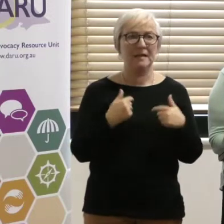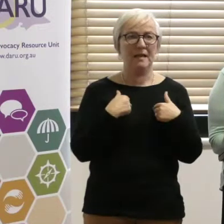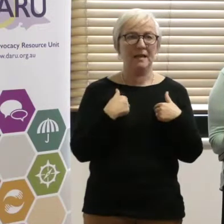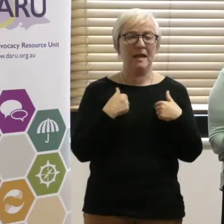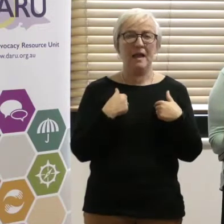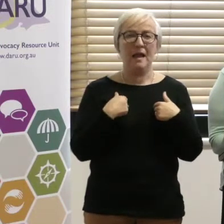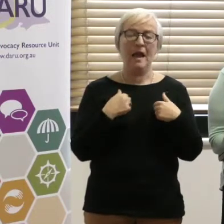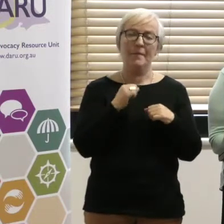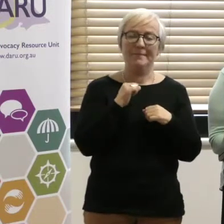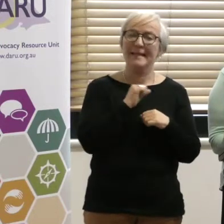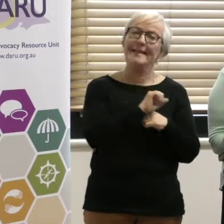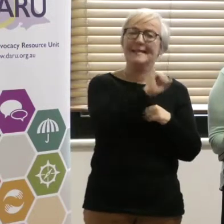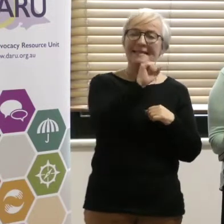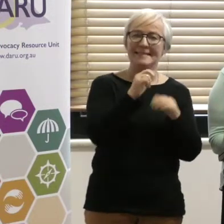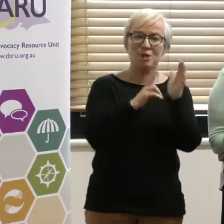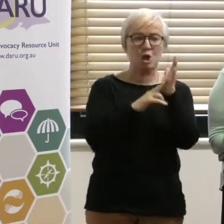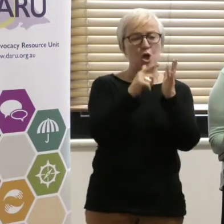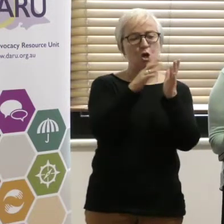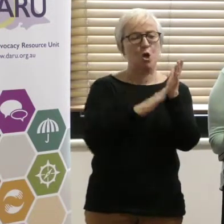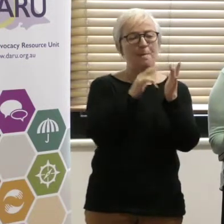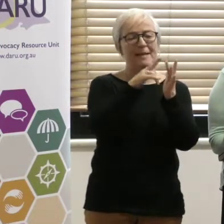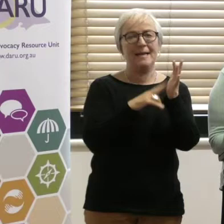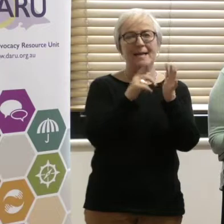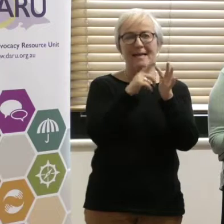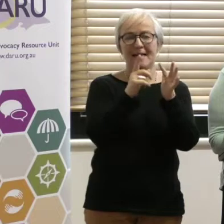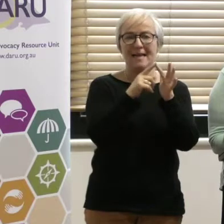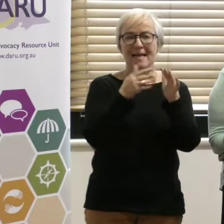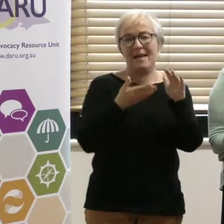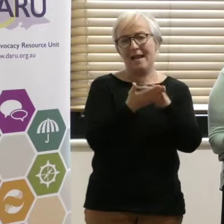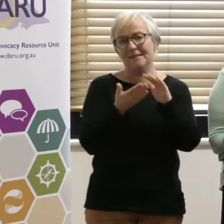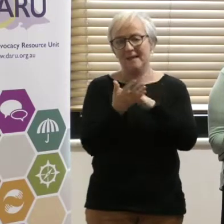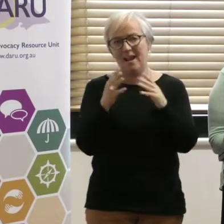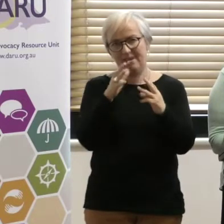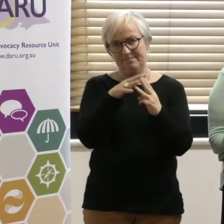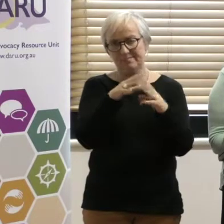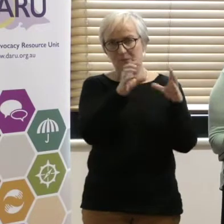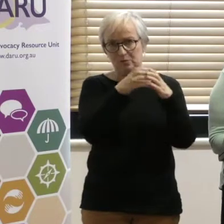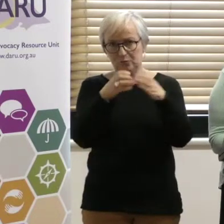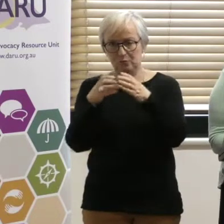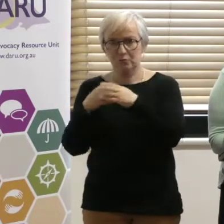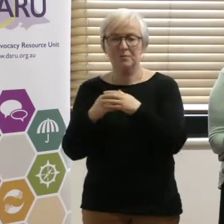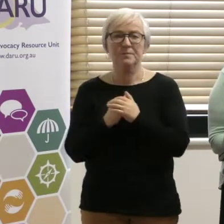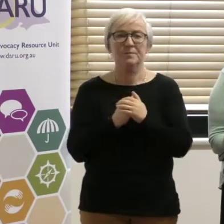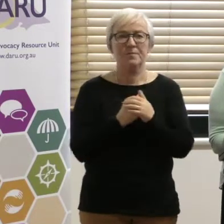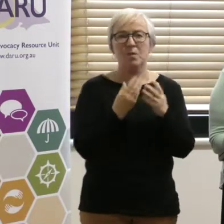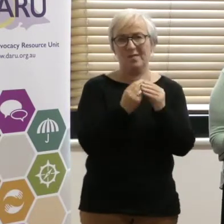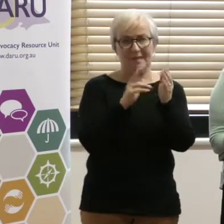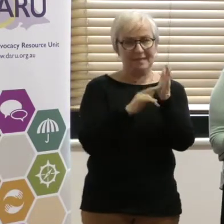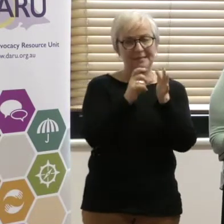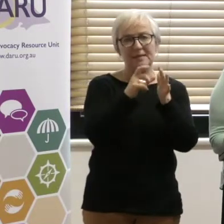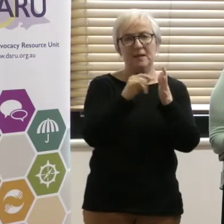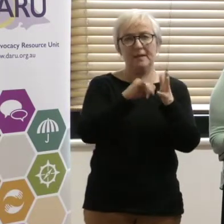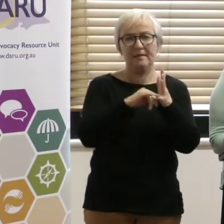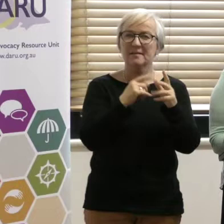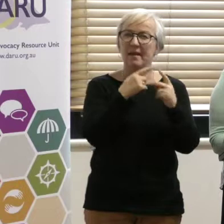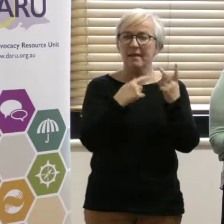I am his nominee under several jurisdictions, as in Centrelink, the NDIS. Okay, yep.